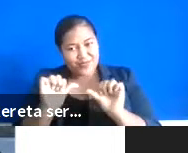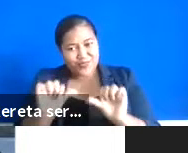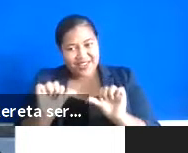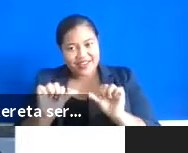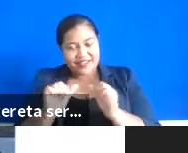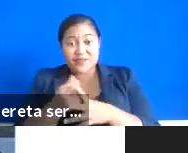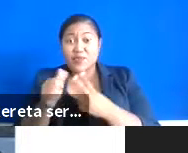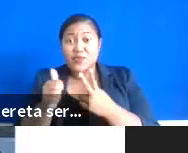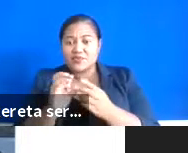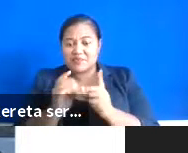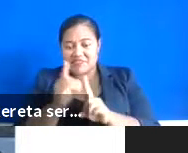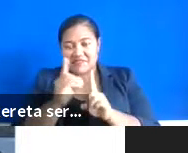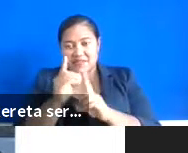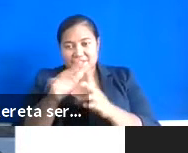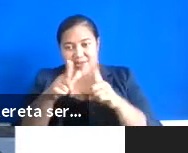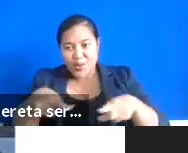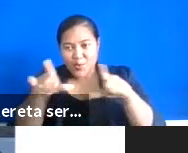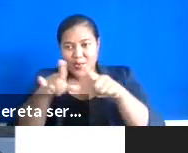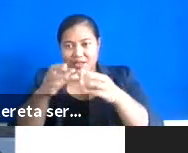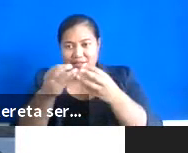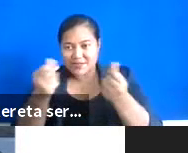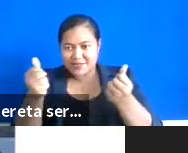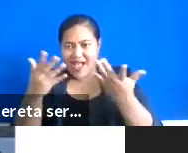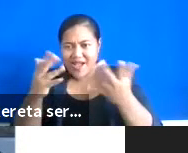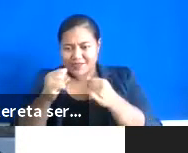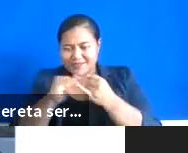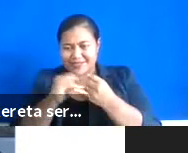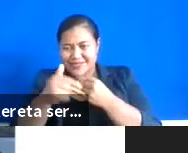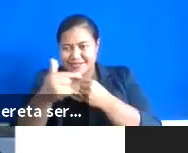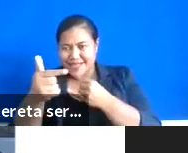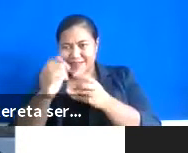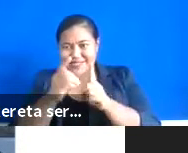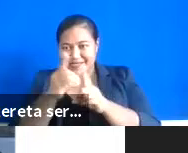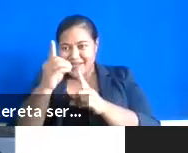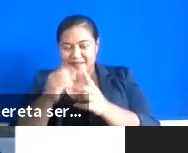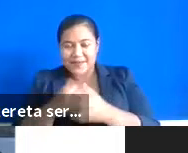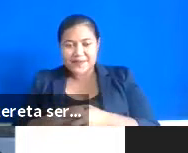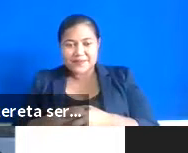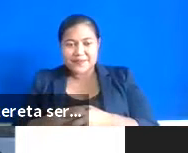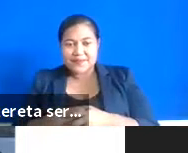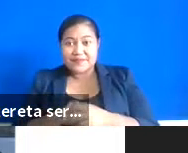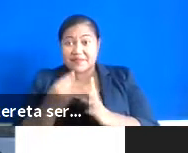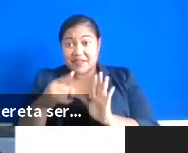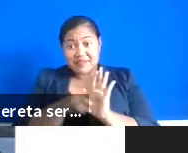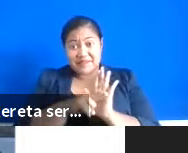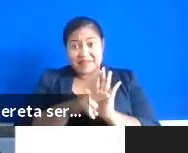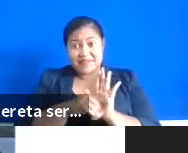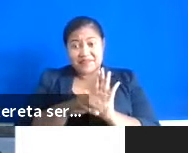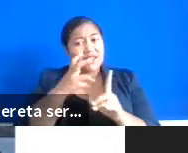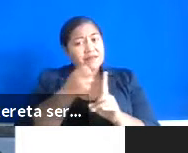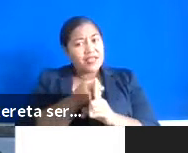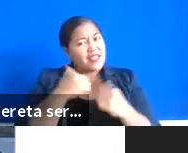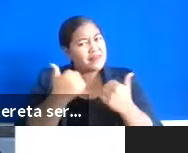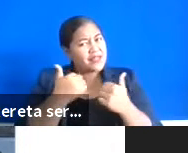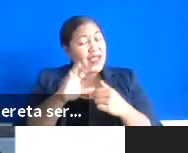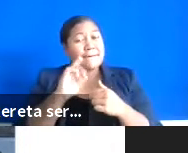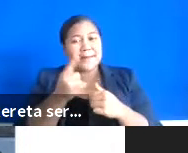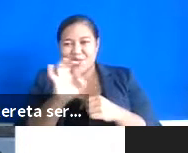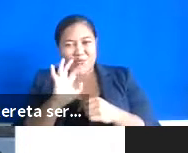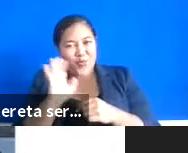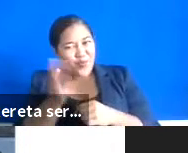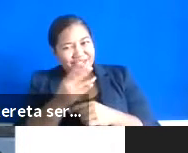need to develop localized solutions for sustainable development so whilst negatively impacted many but not all pacific communities